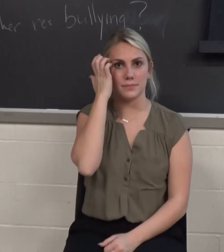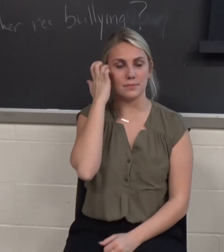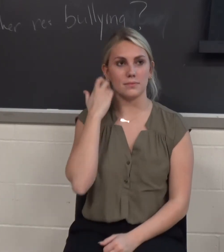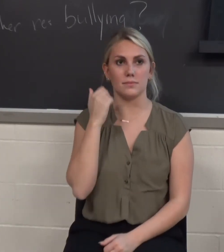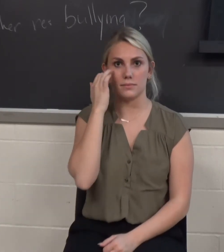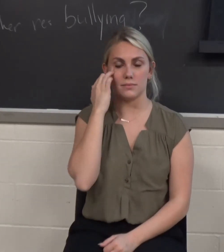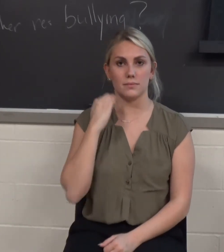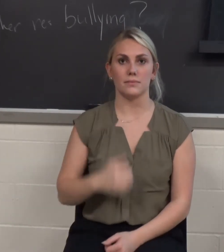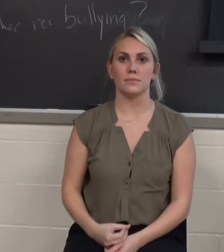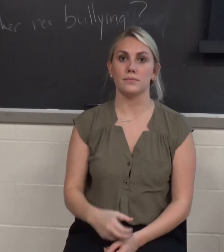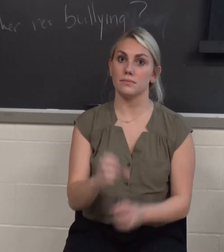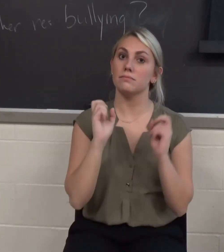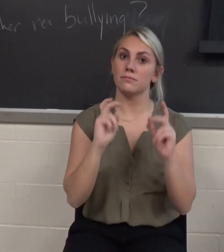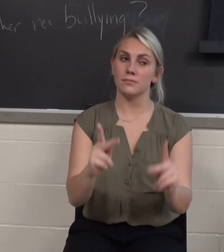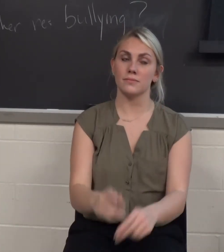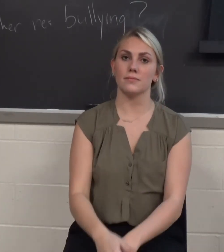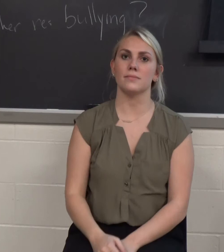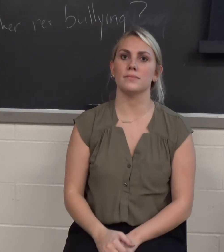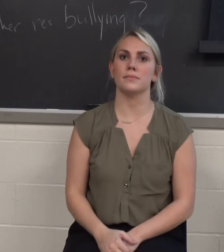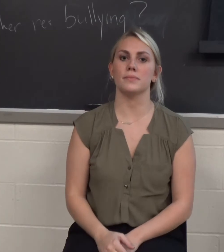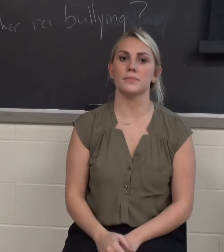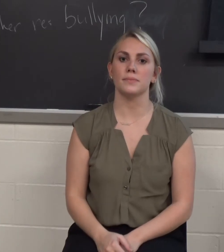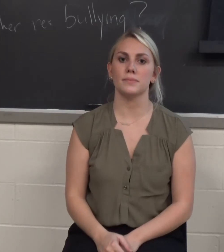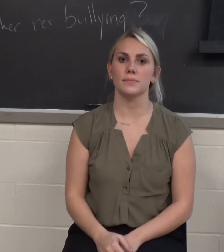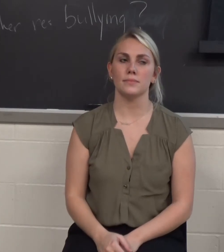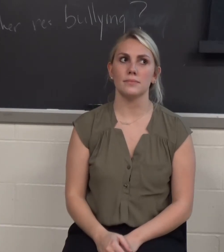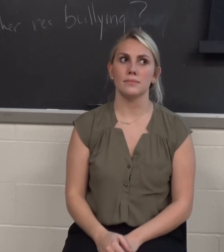Okay. I'm good?